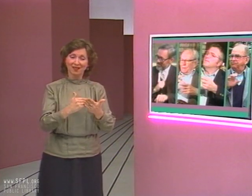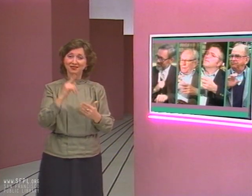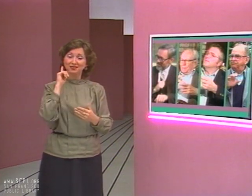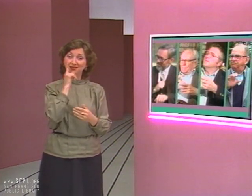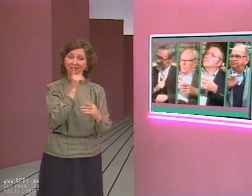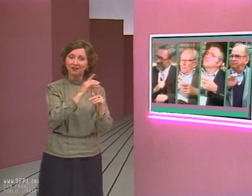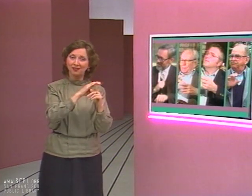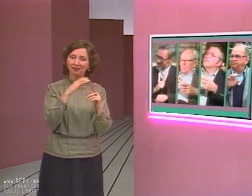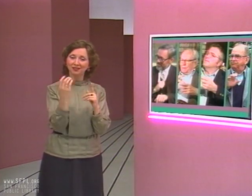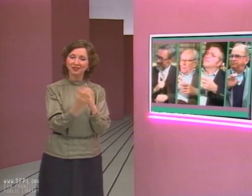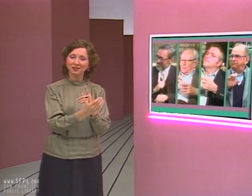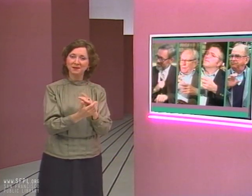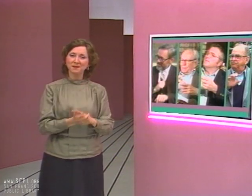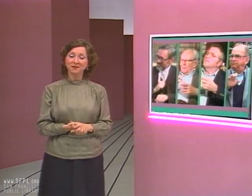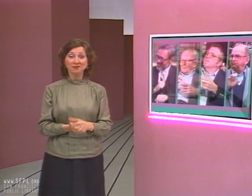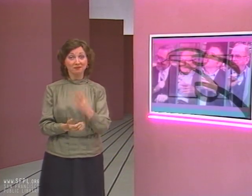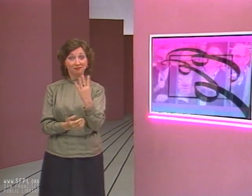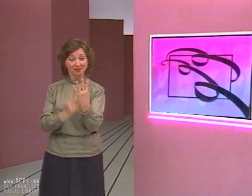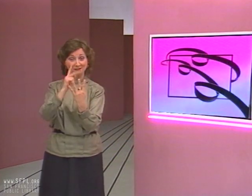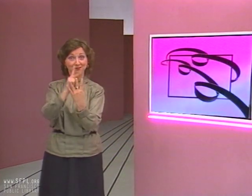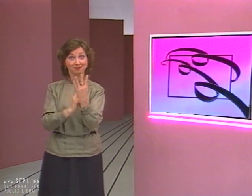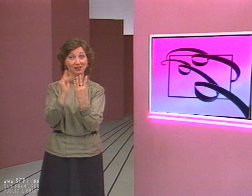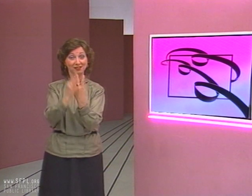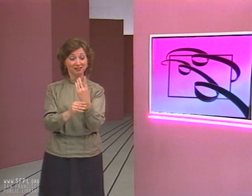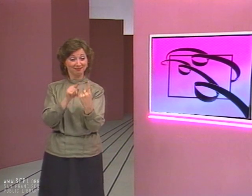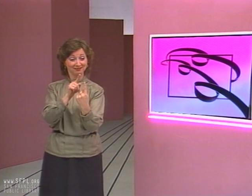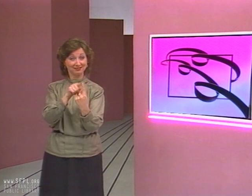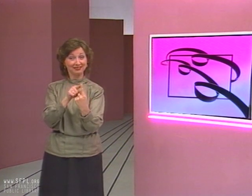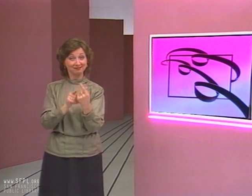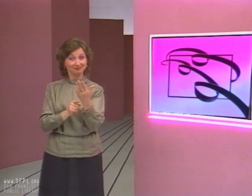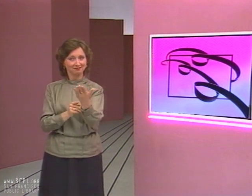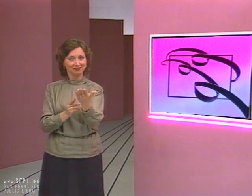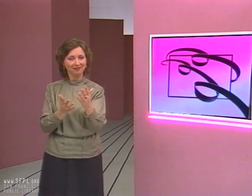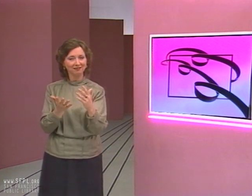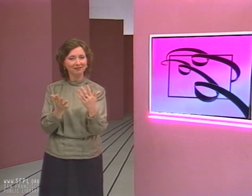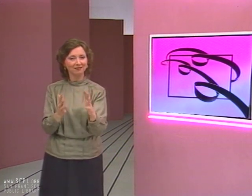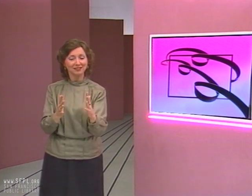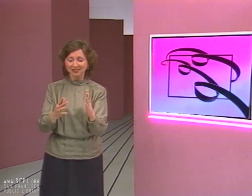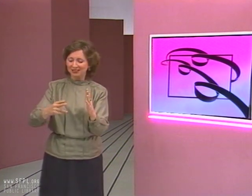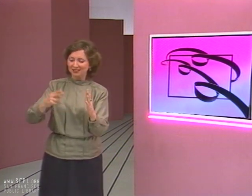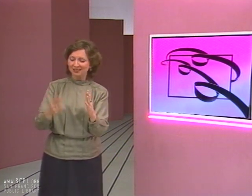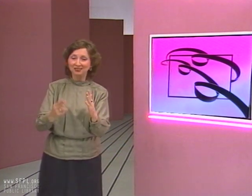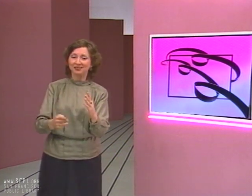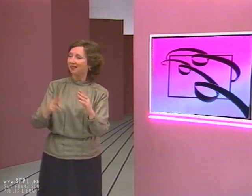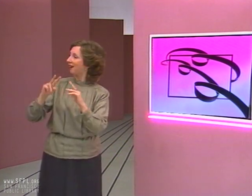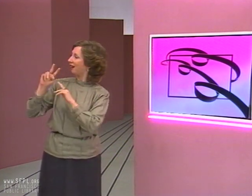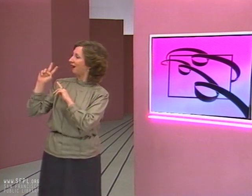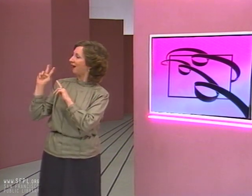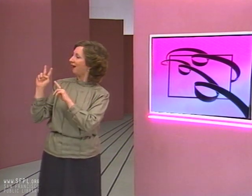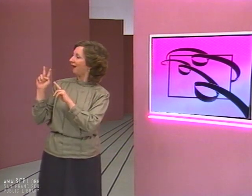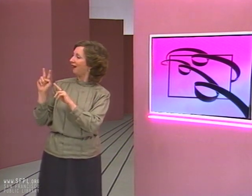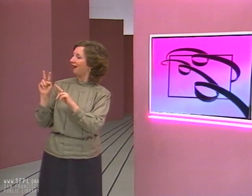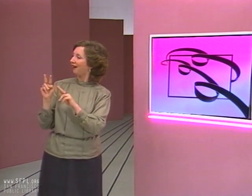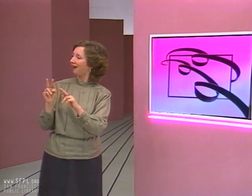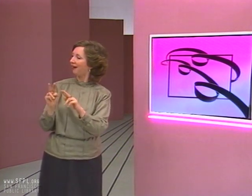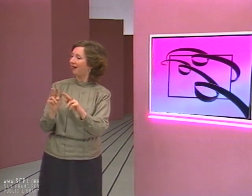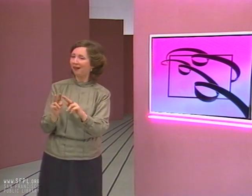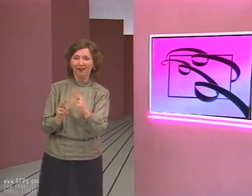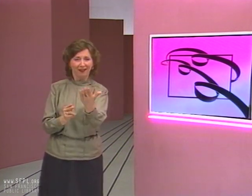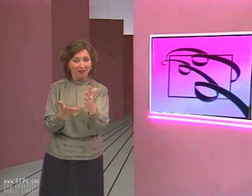deaf culture. In this first of four programs, we have provided you with a glimpse of deaf heritage and talked to some of the